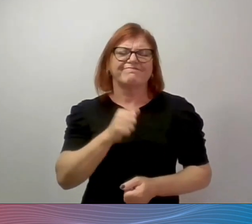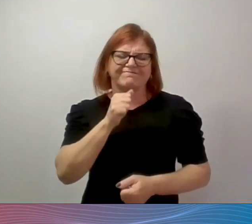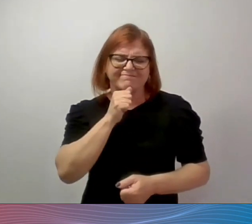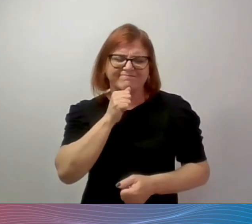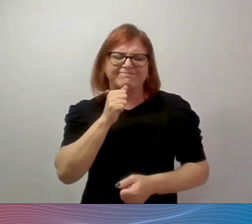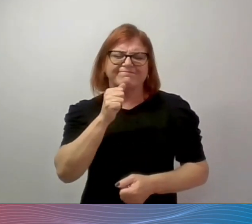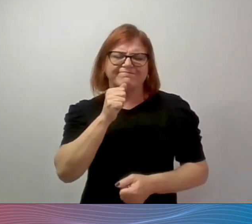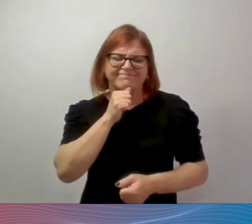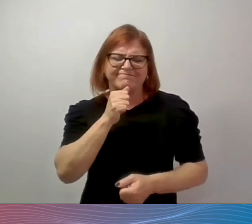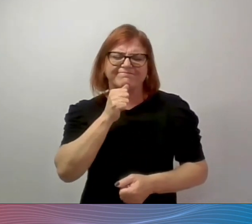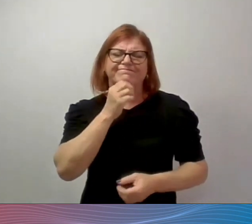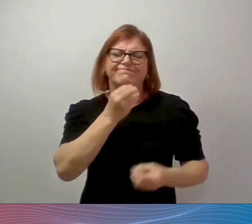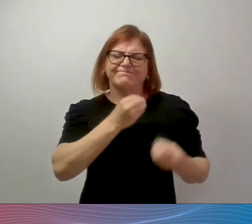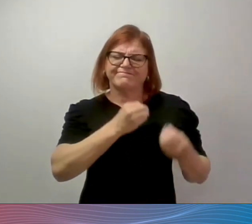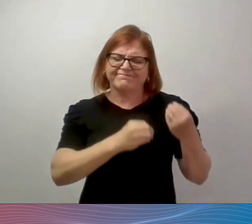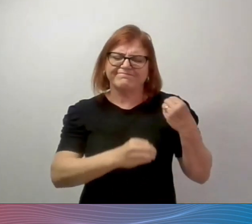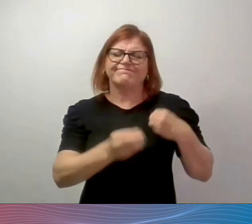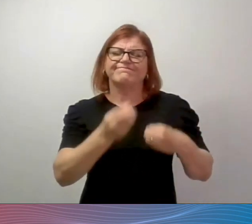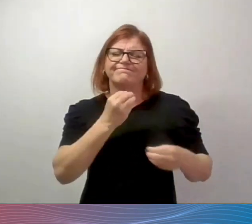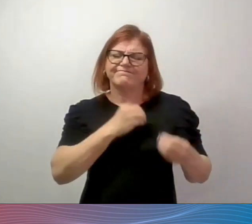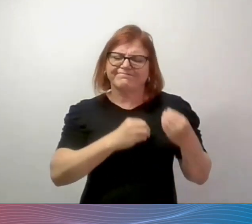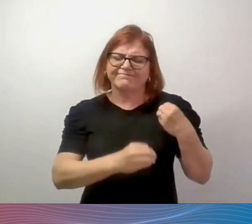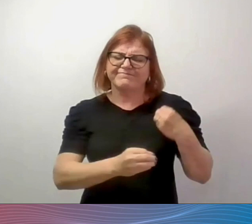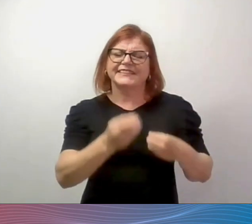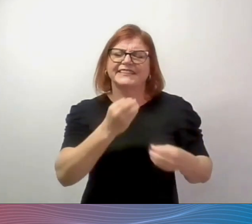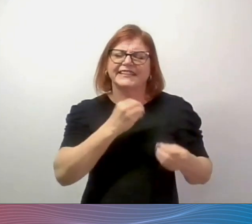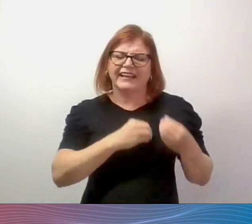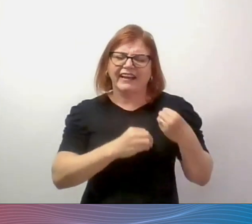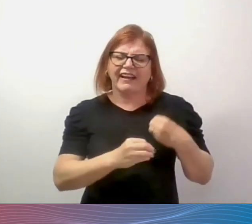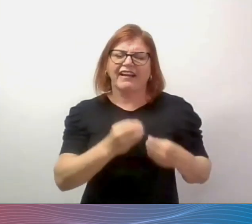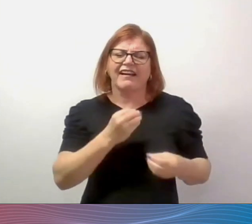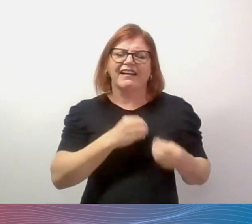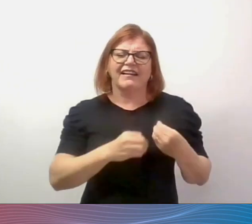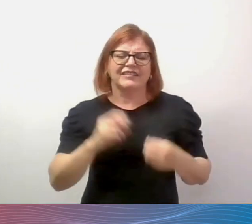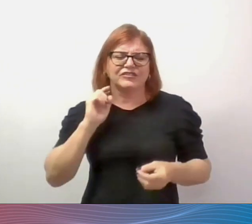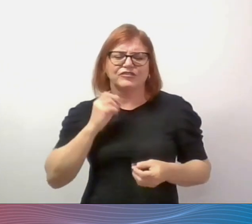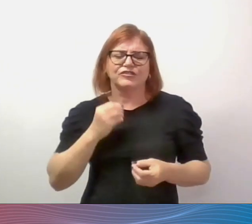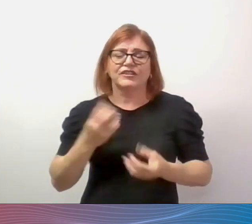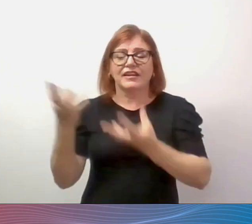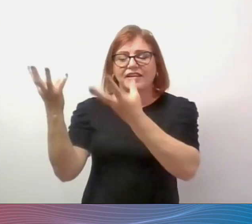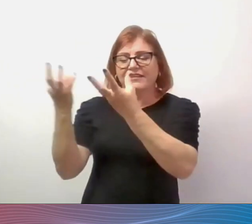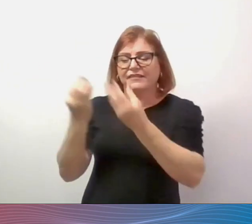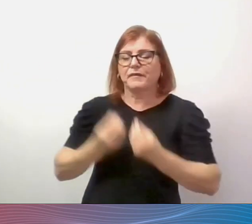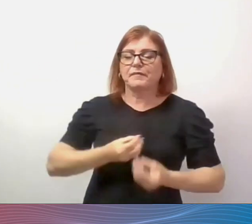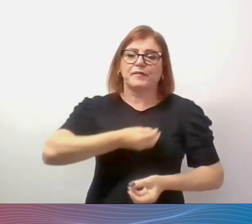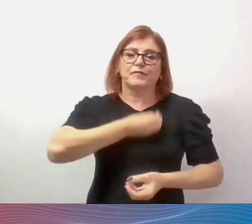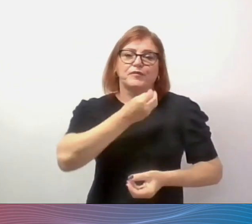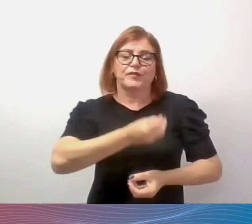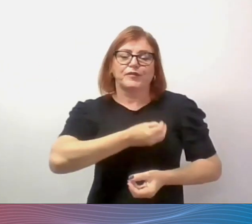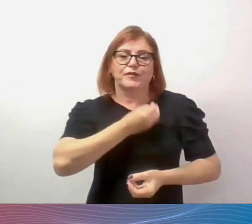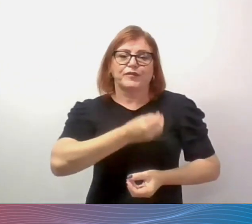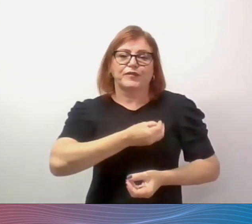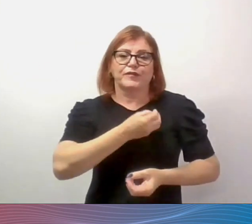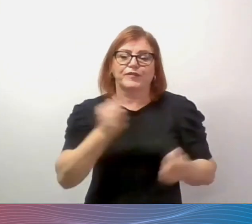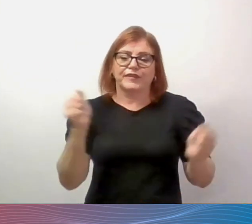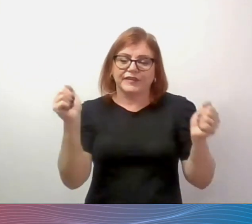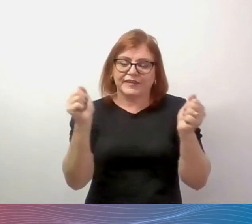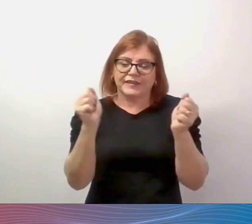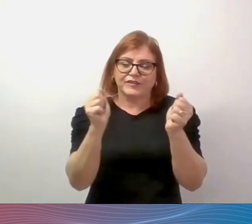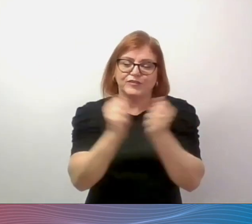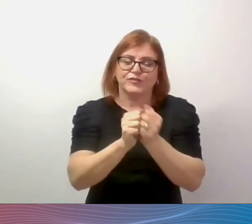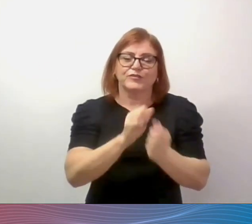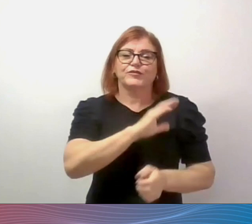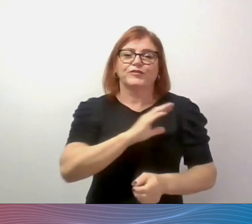nossos mortos, nossos delitos e pecados, Ele nos deu vida juntamente com Cristo, pela graça sois salvos. Even when we were dead